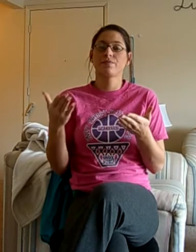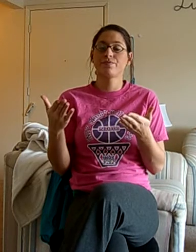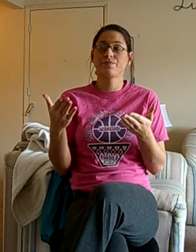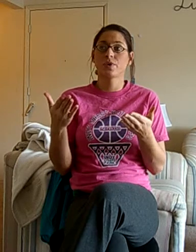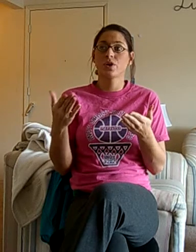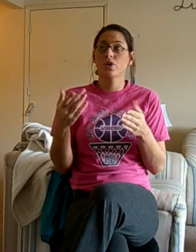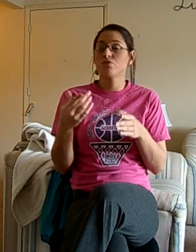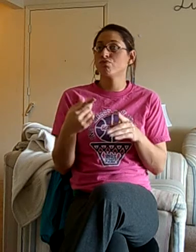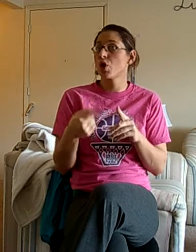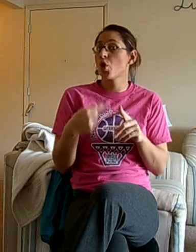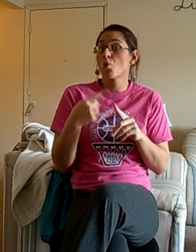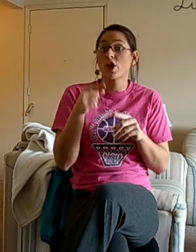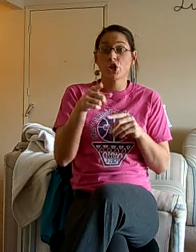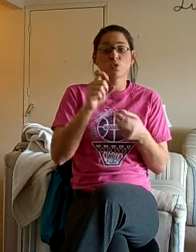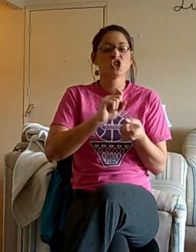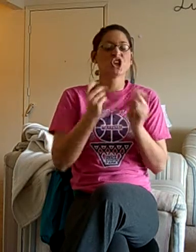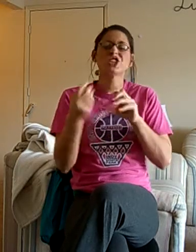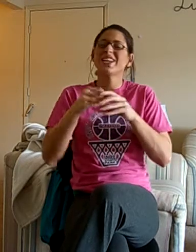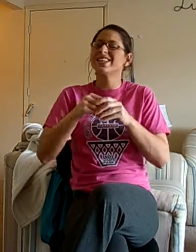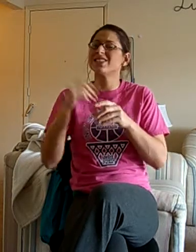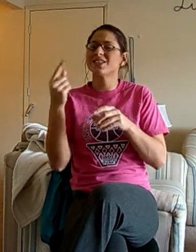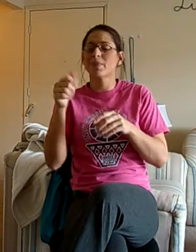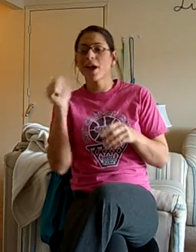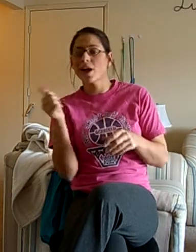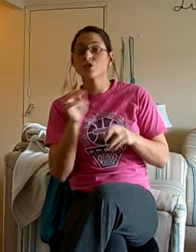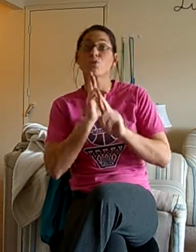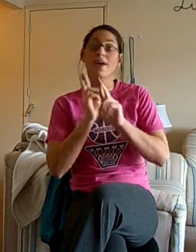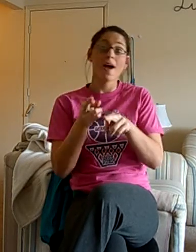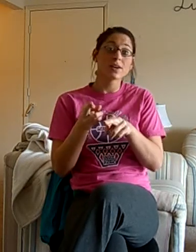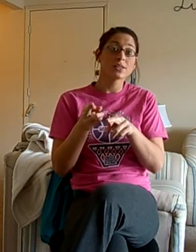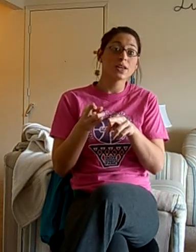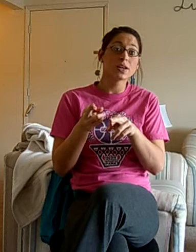change it into something else, when you react it with something else